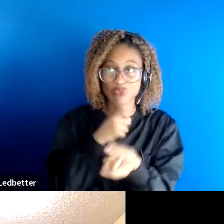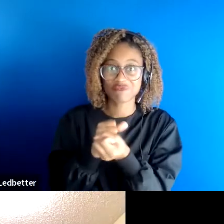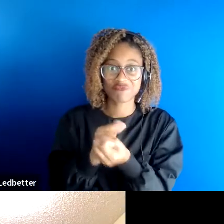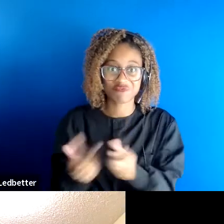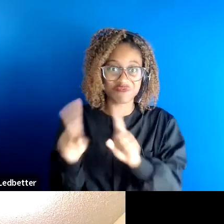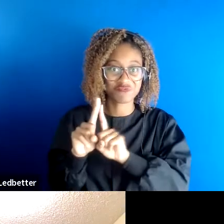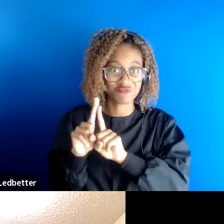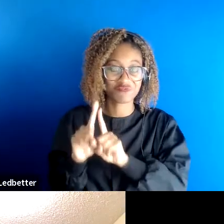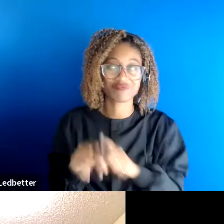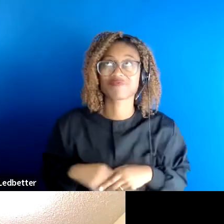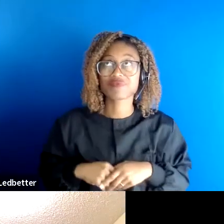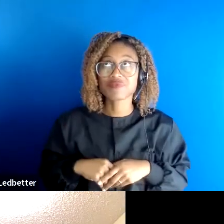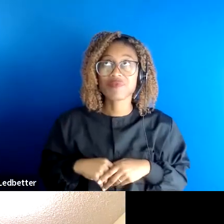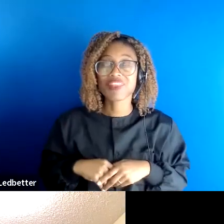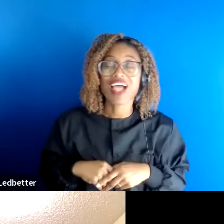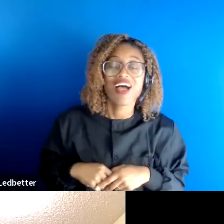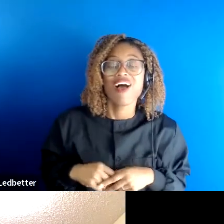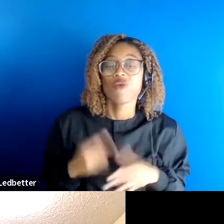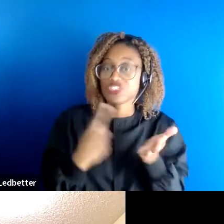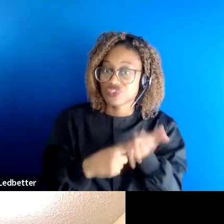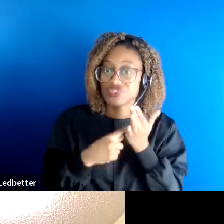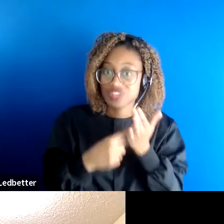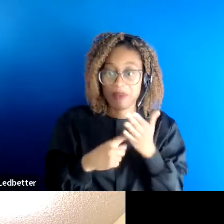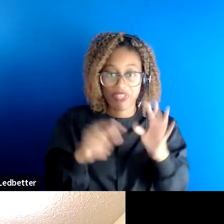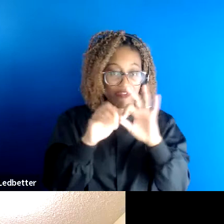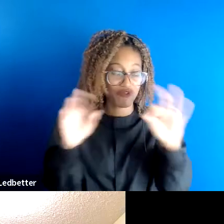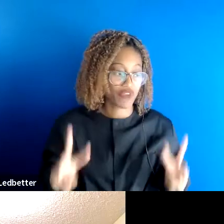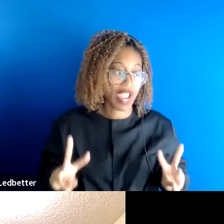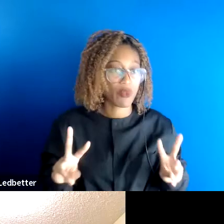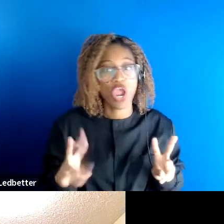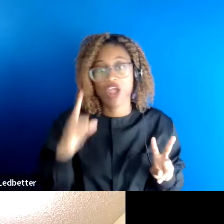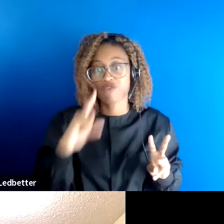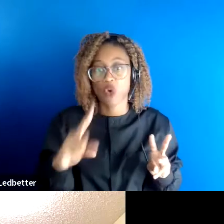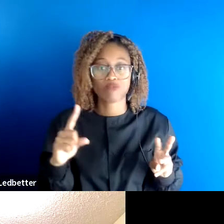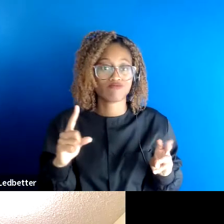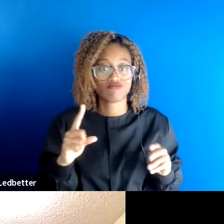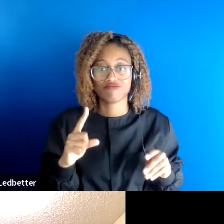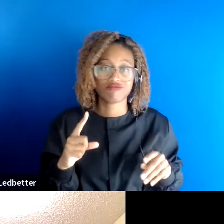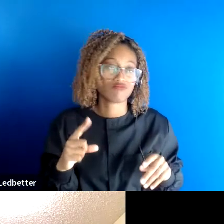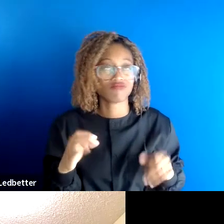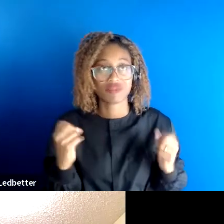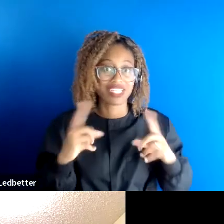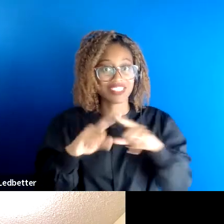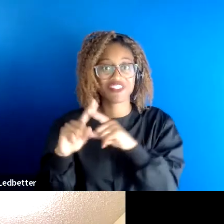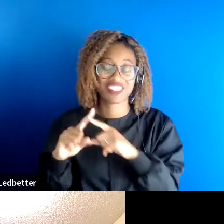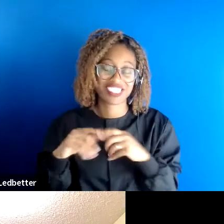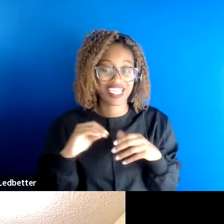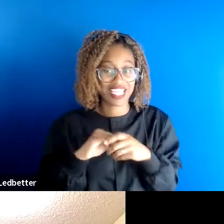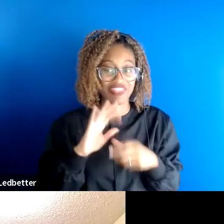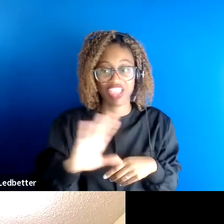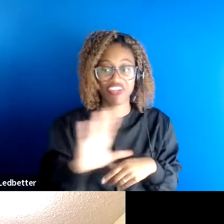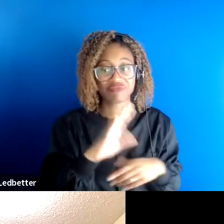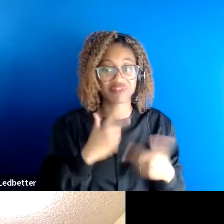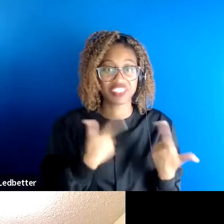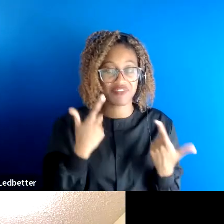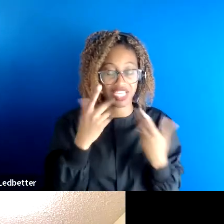talked about, and there was a framework of all the different sort of, or a lot of different sort of lived experiences.